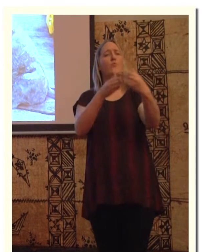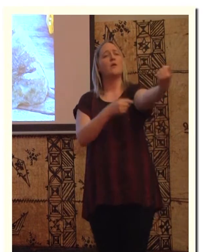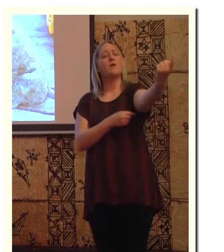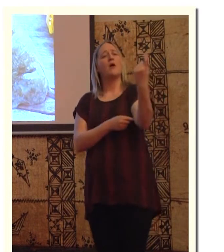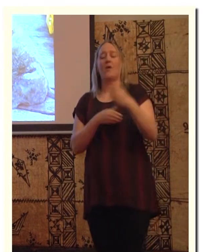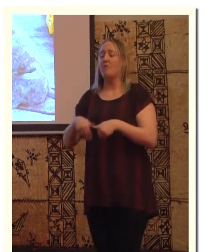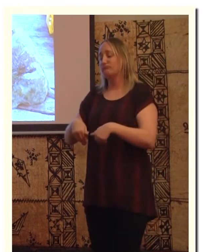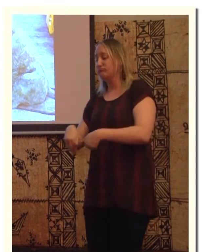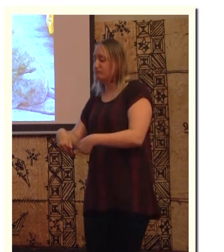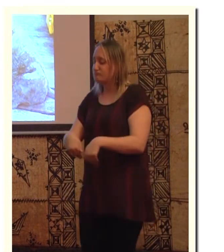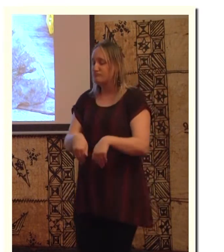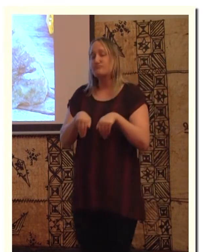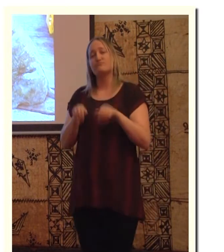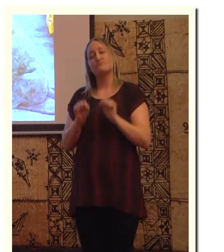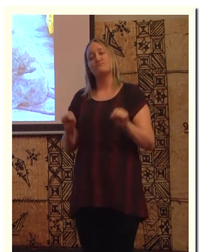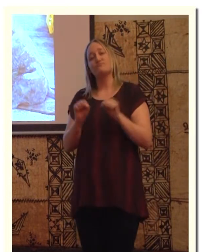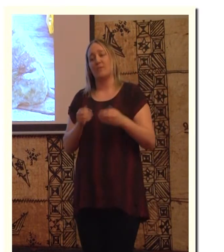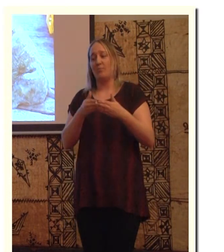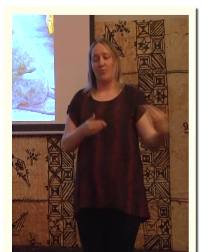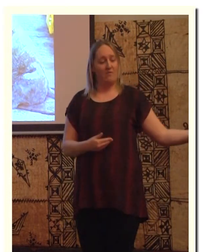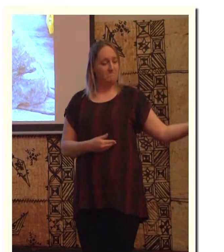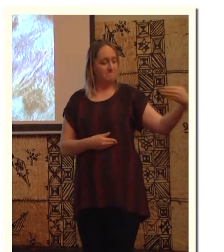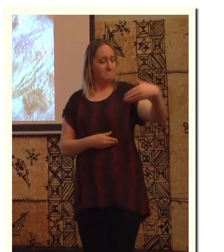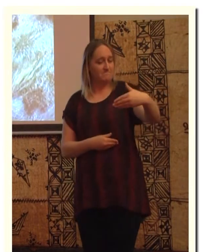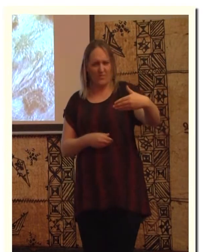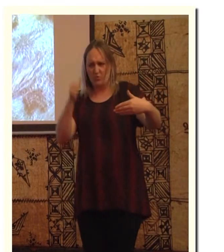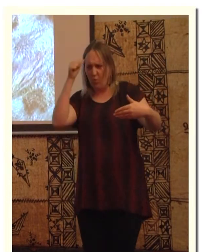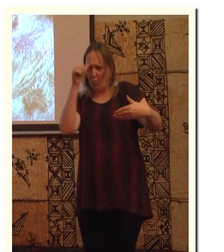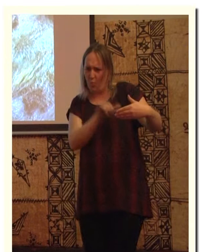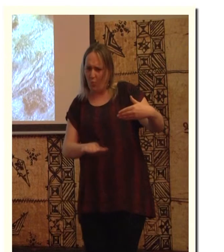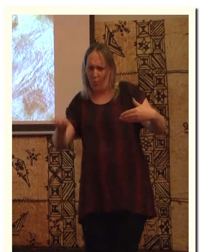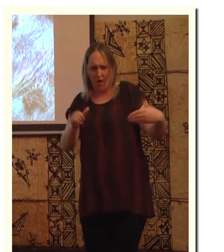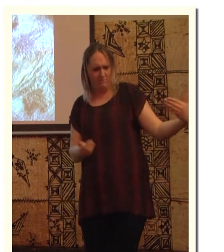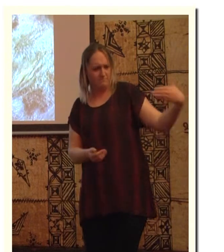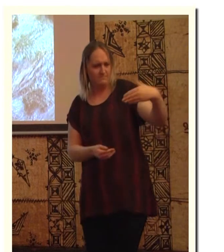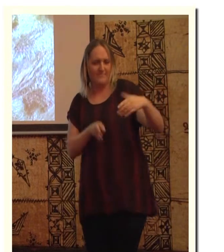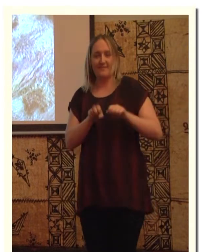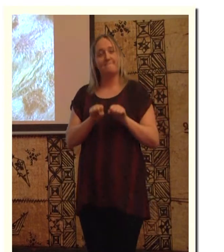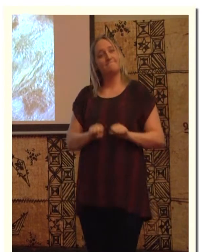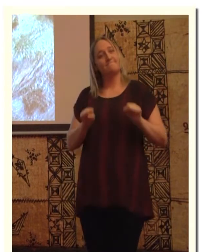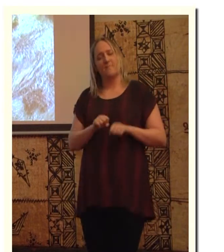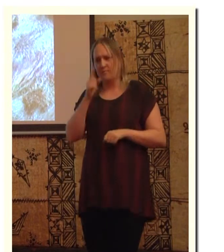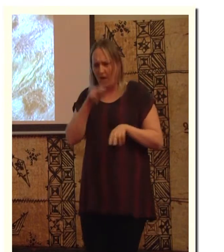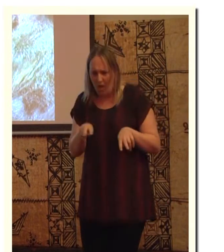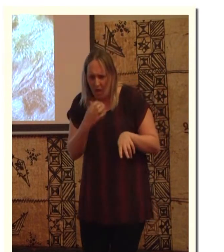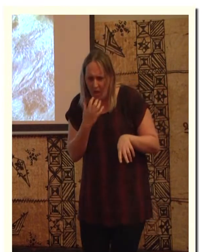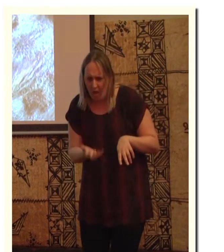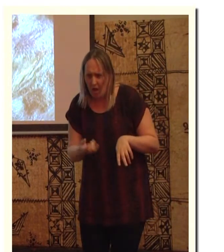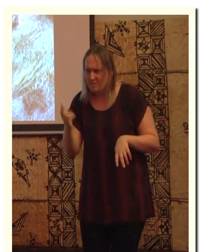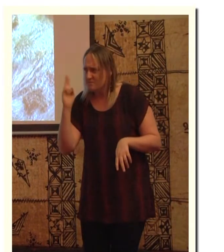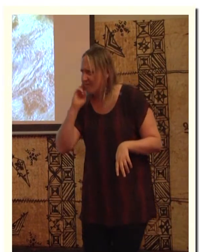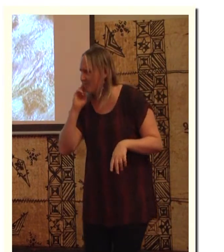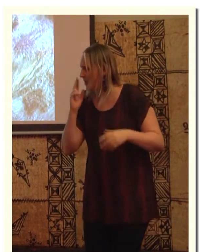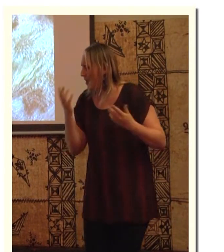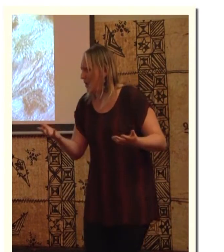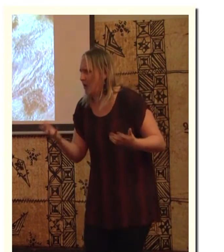Patsy Ann was a deaf dog, and she always knew the schedules for all the different cruise ships that came in. And she would wait for them to come